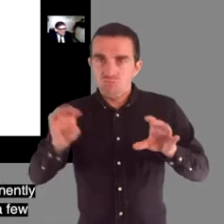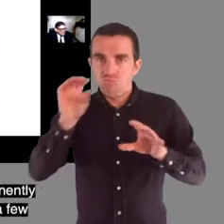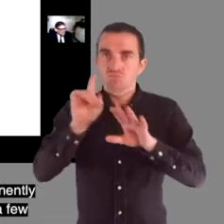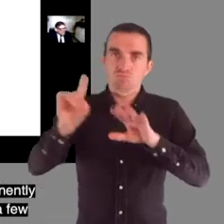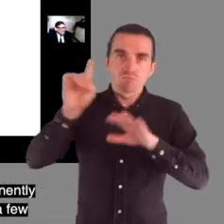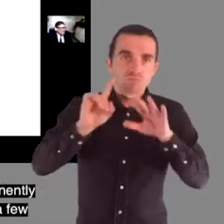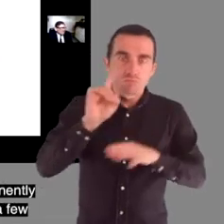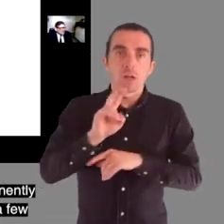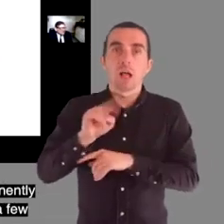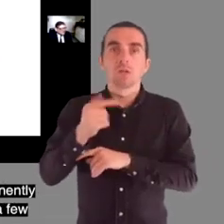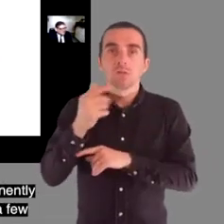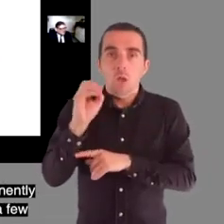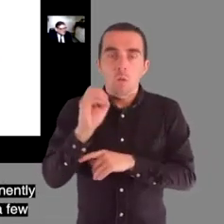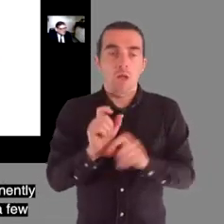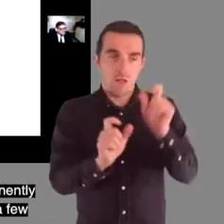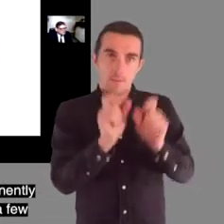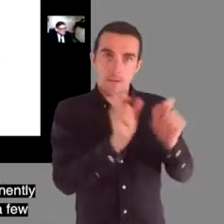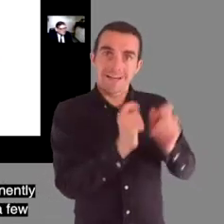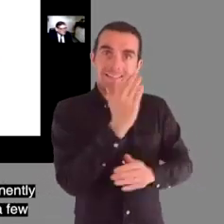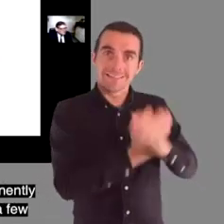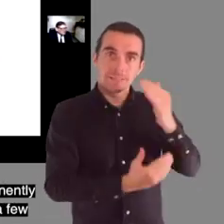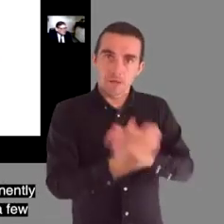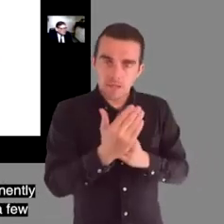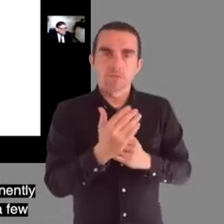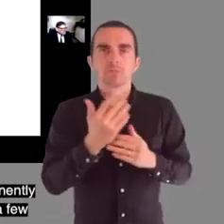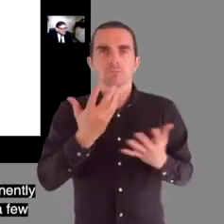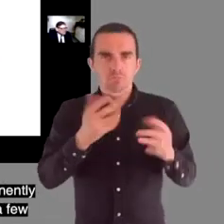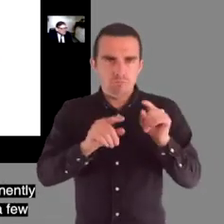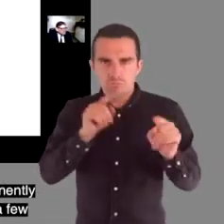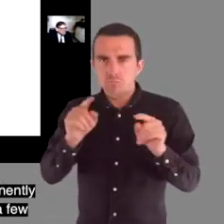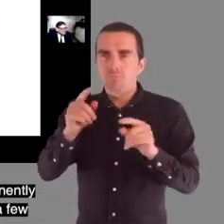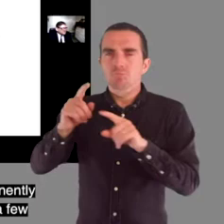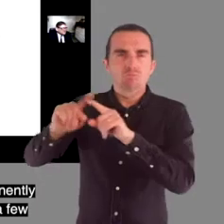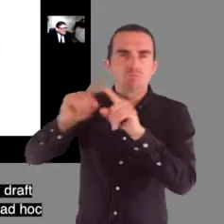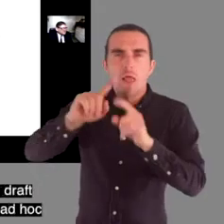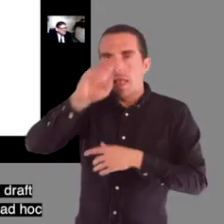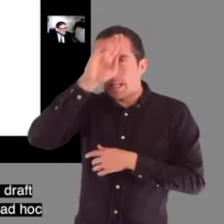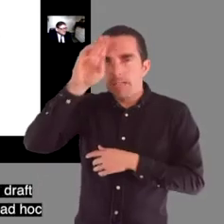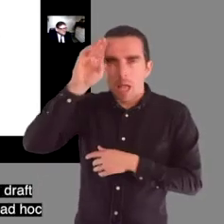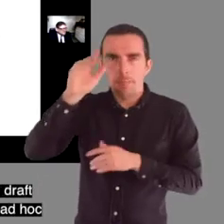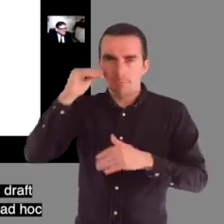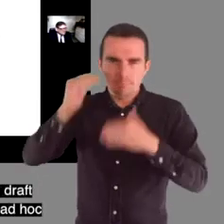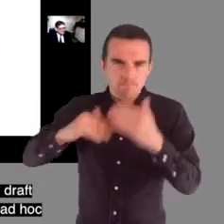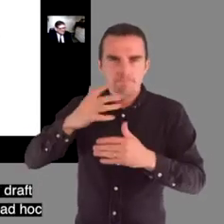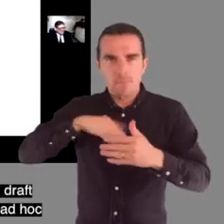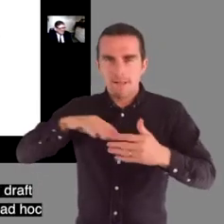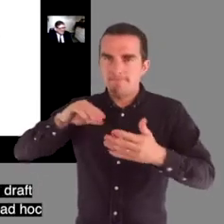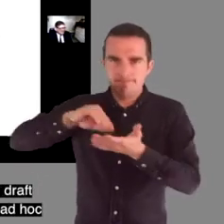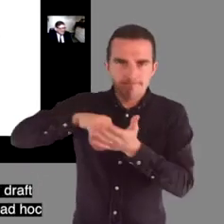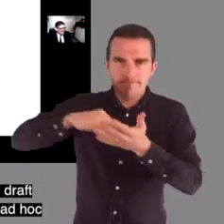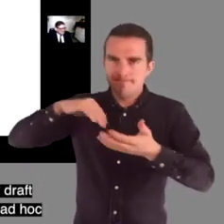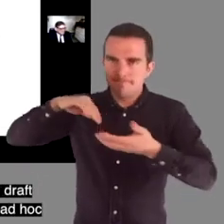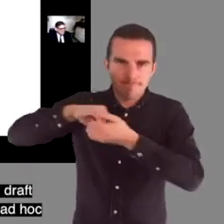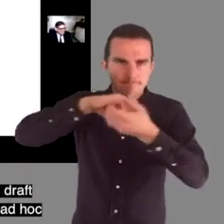states representatives, NGOs, prominently people with disabilities, and a few academics that came out with draft